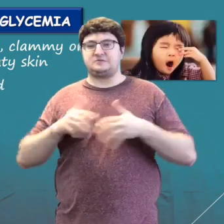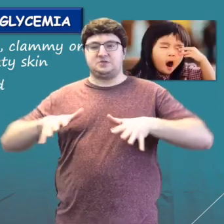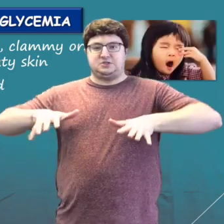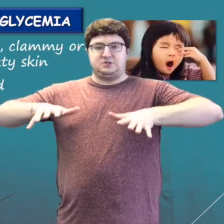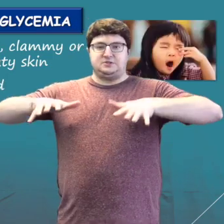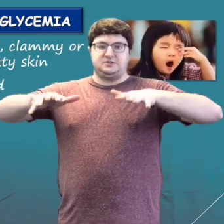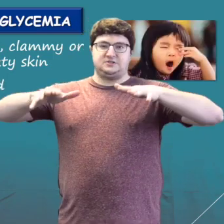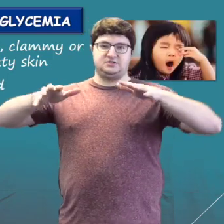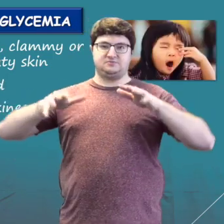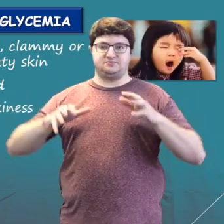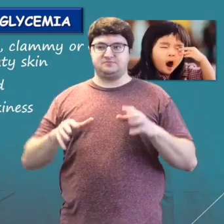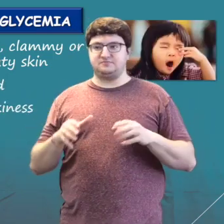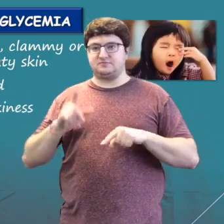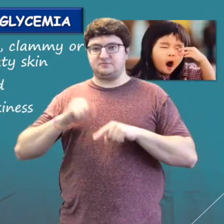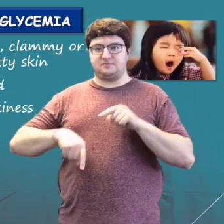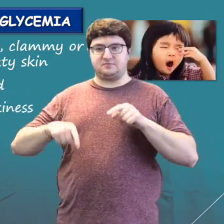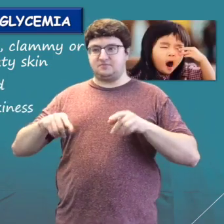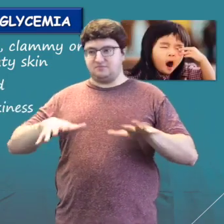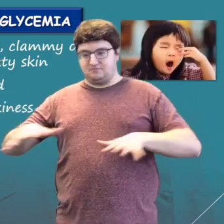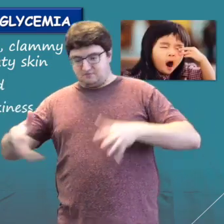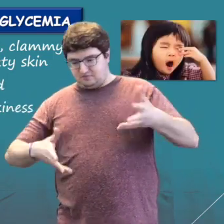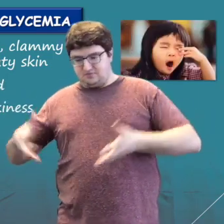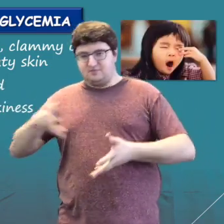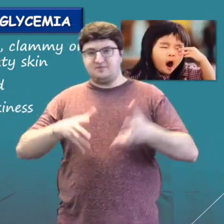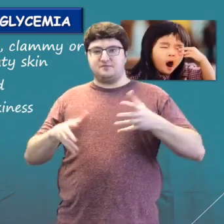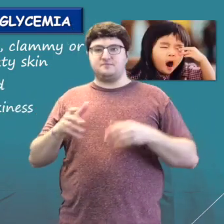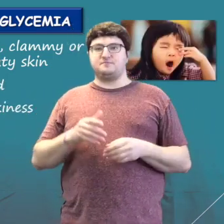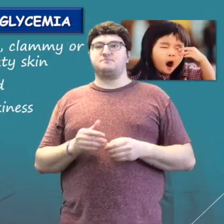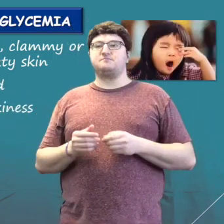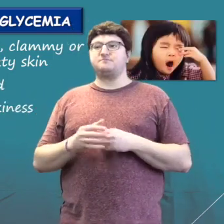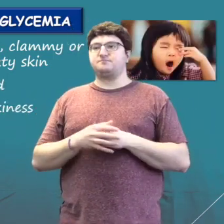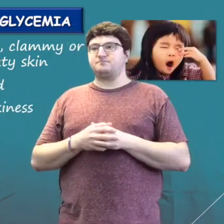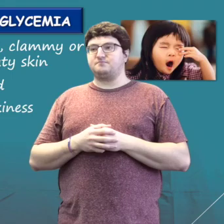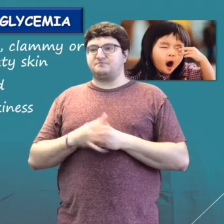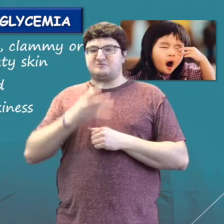tired, shakiness or lack of coordination,